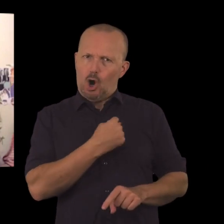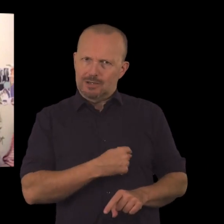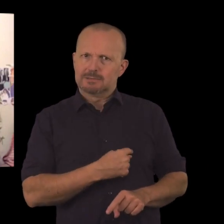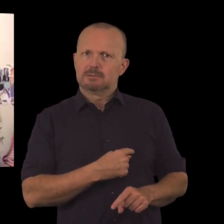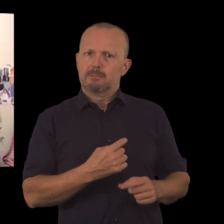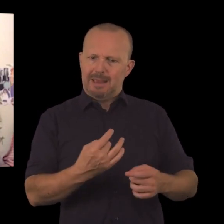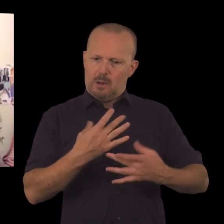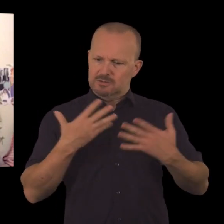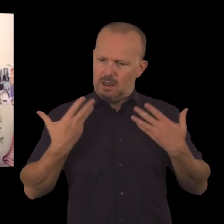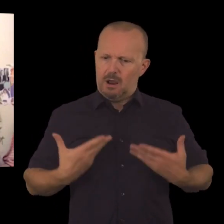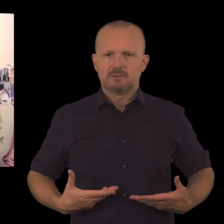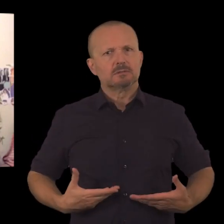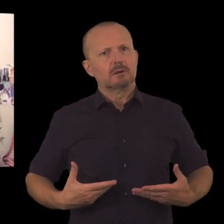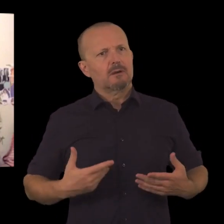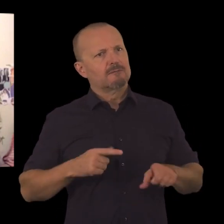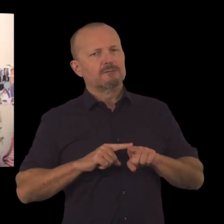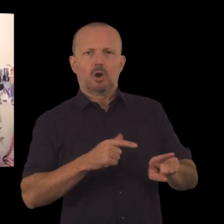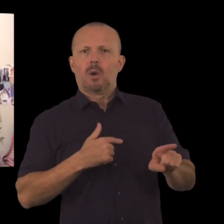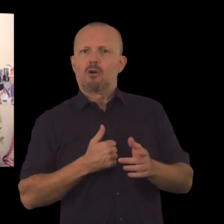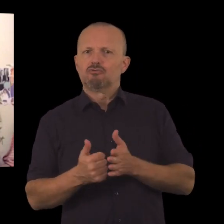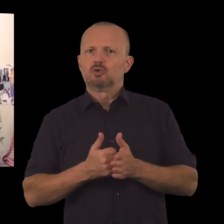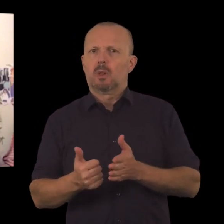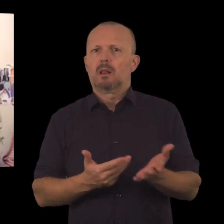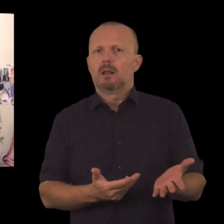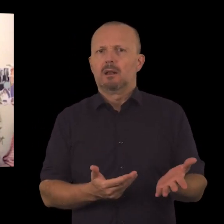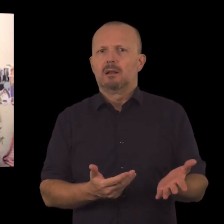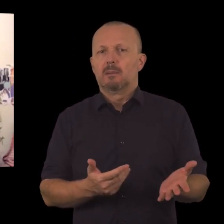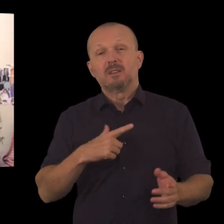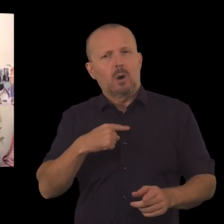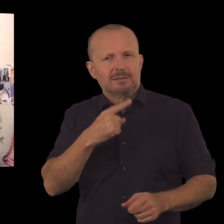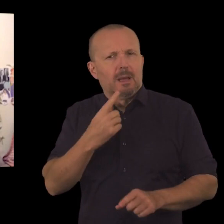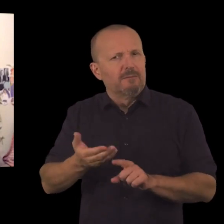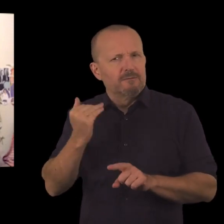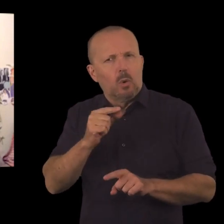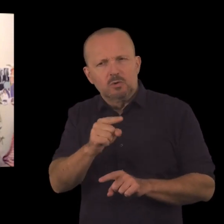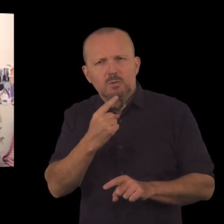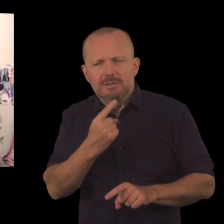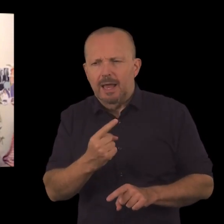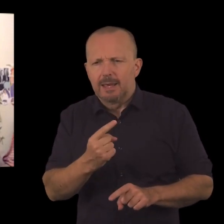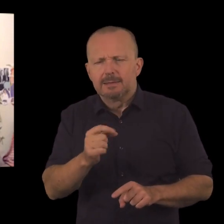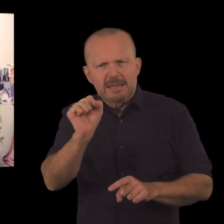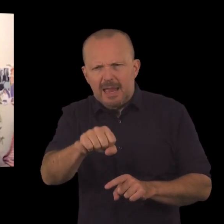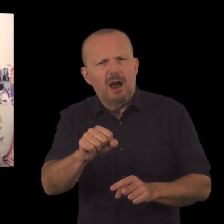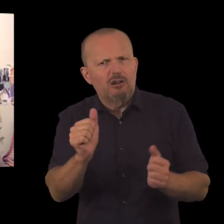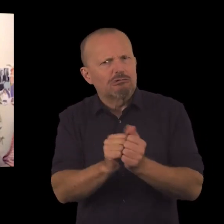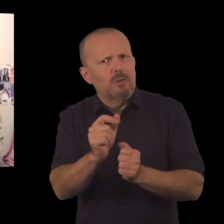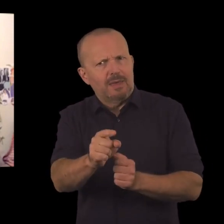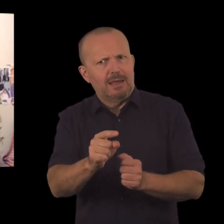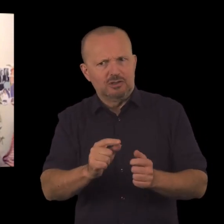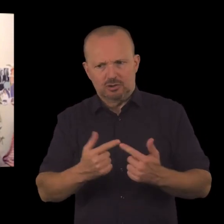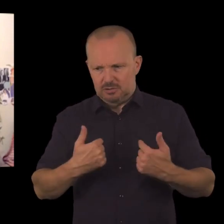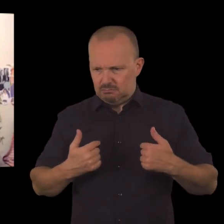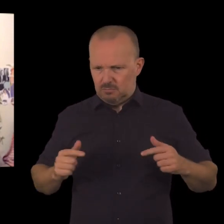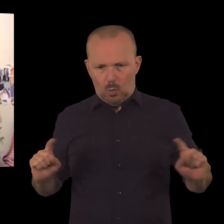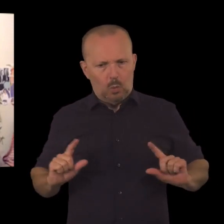rituals, that's why I say, like, I picked up exactly what you were saying before. And it's like, yeah, it's just what we do. It's how we do it. It's what